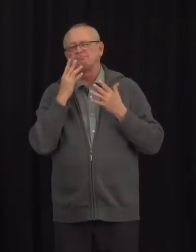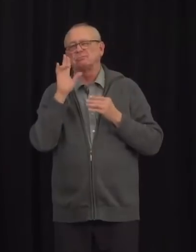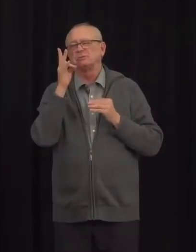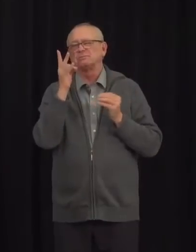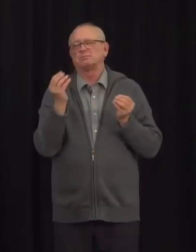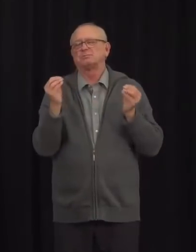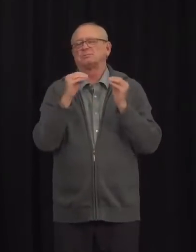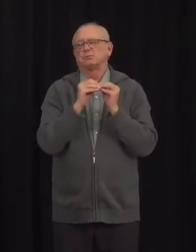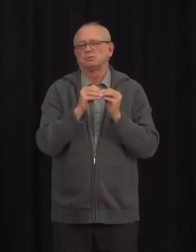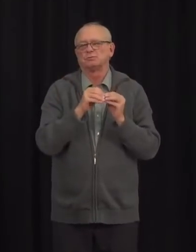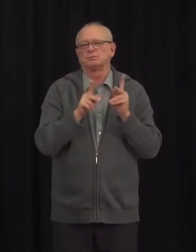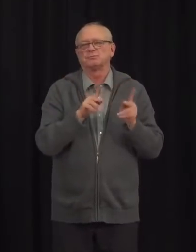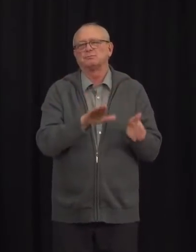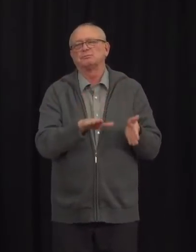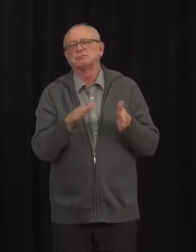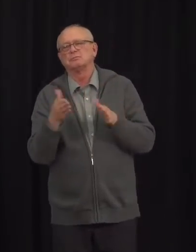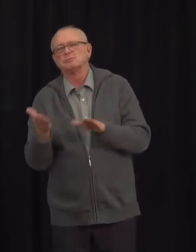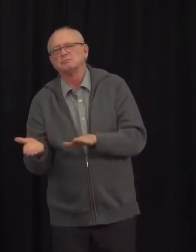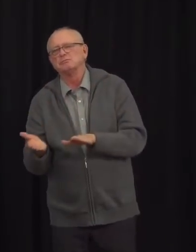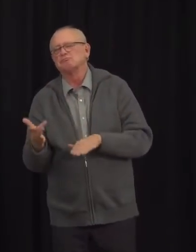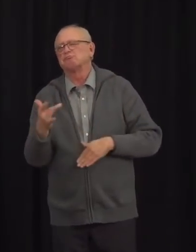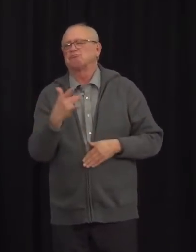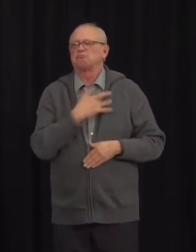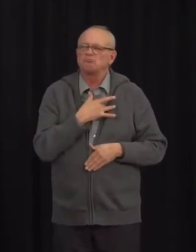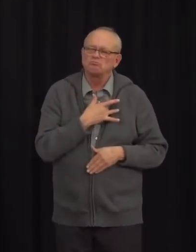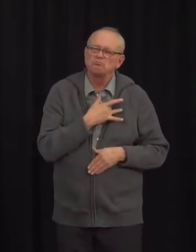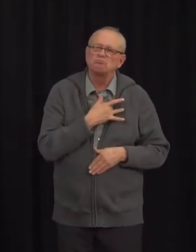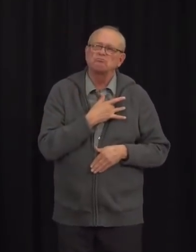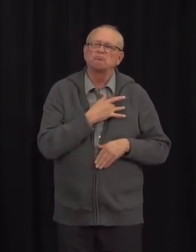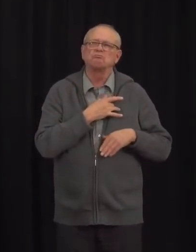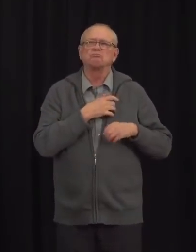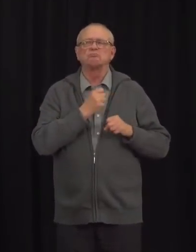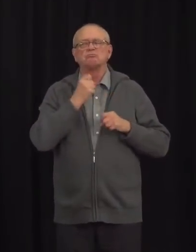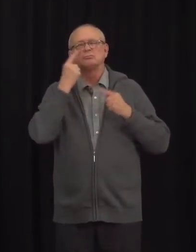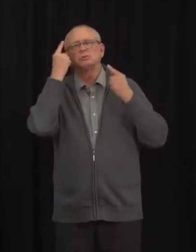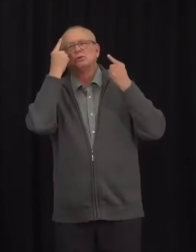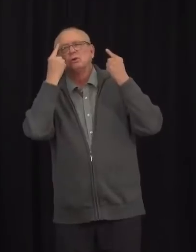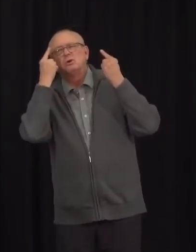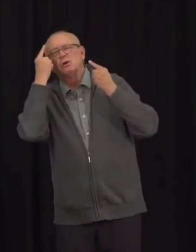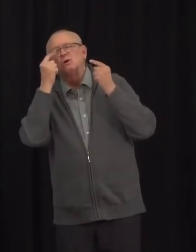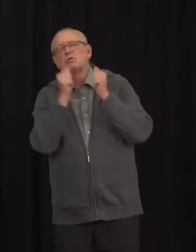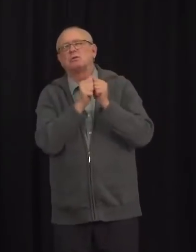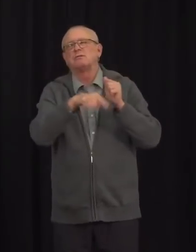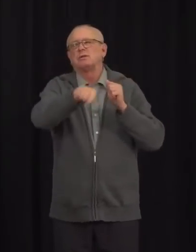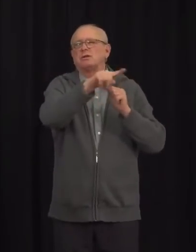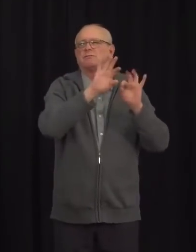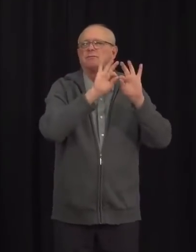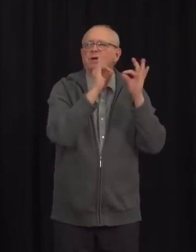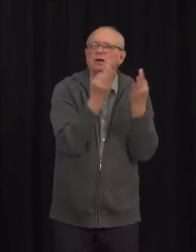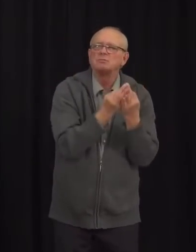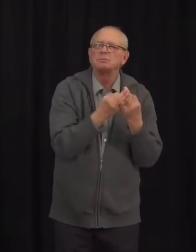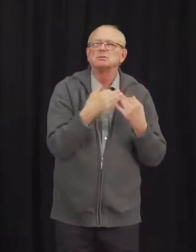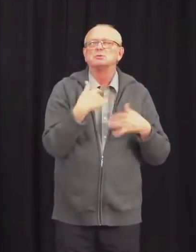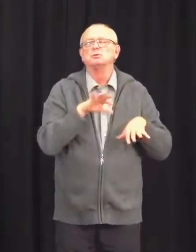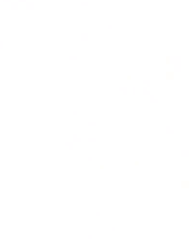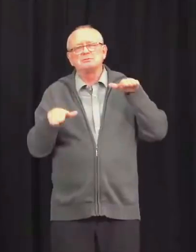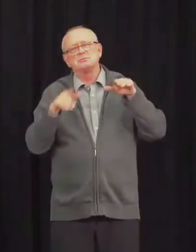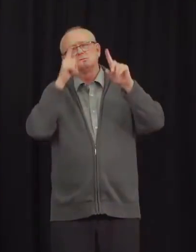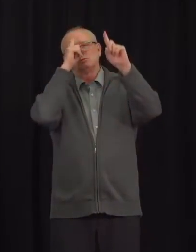heartbreaking number. My thoughts go out to those families and everyone else who's grieving right now losses of any